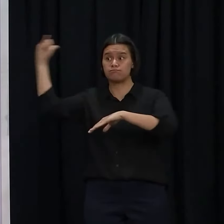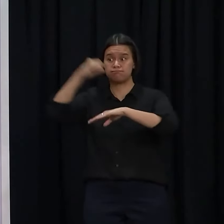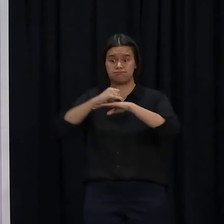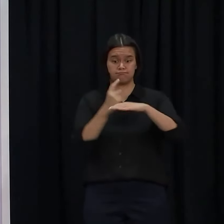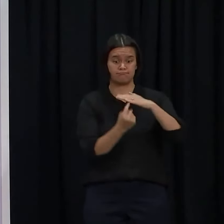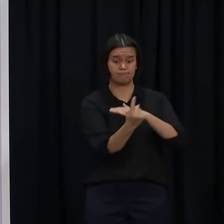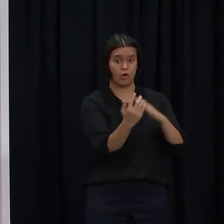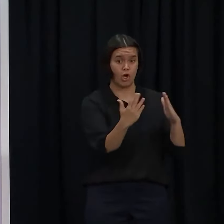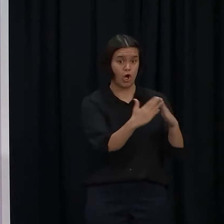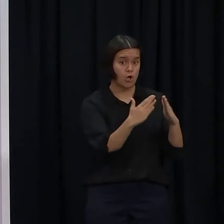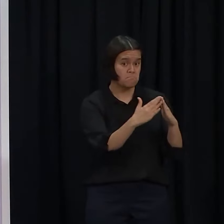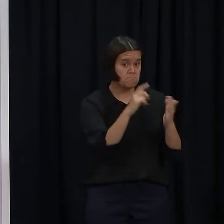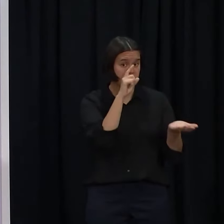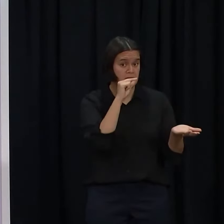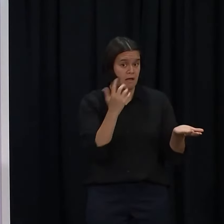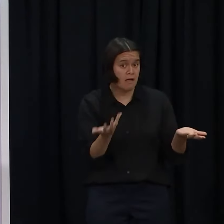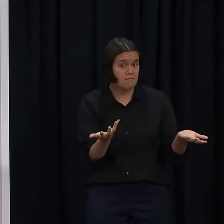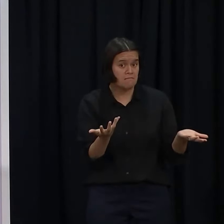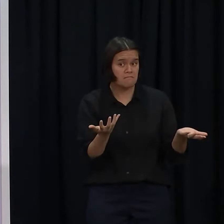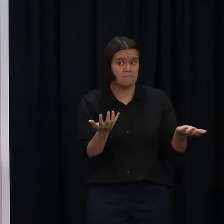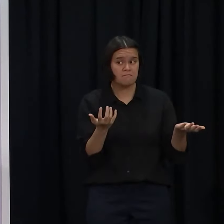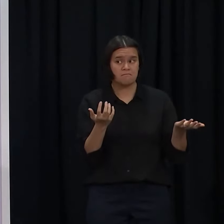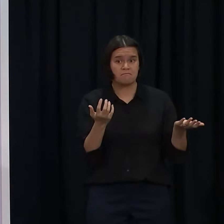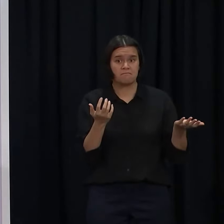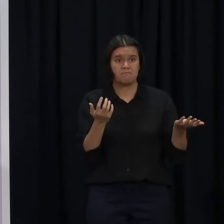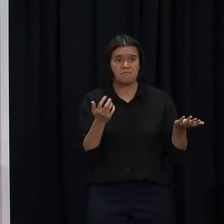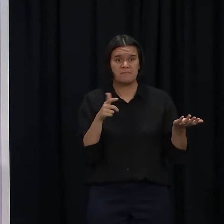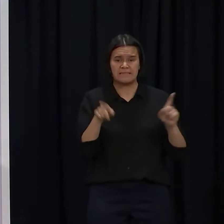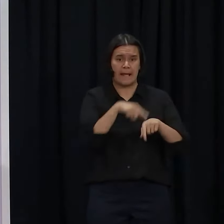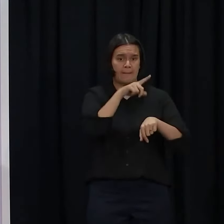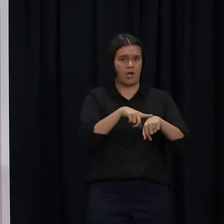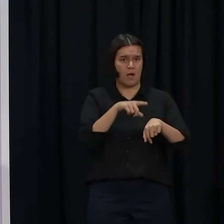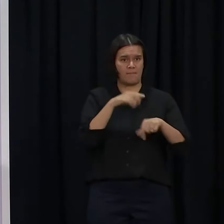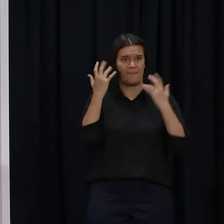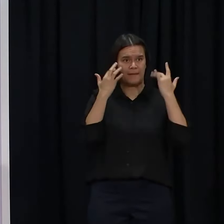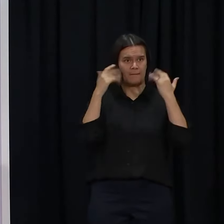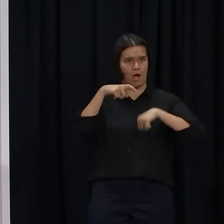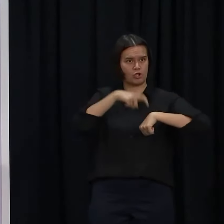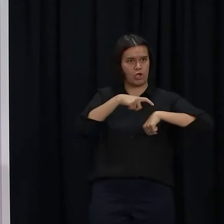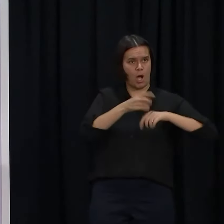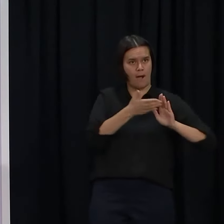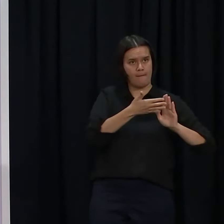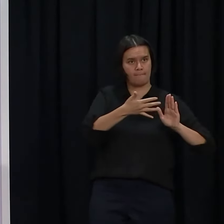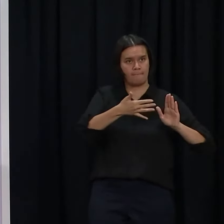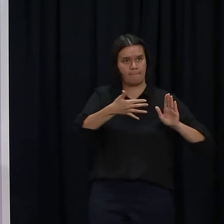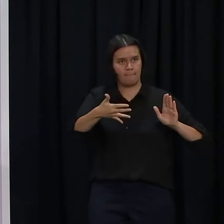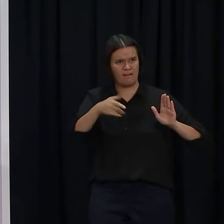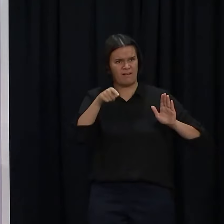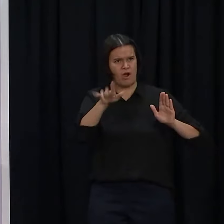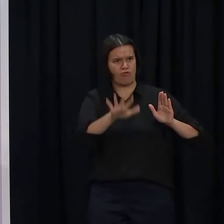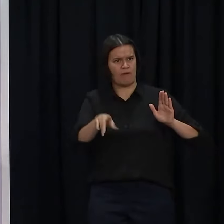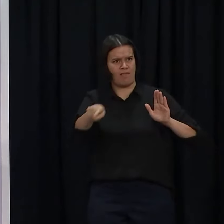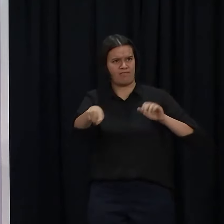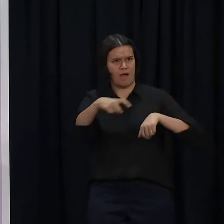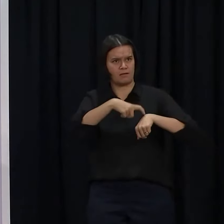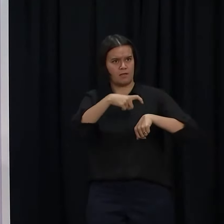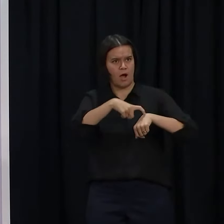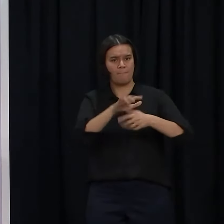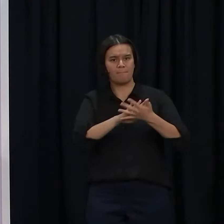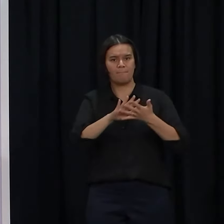2 months in from now, that's the peak of the Omicron outbreak. Could we really open up when we're right at the peak